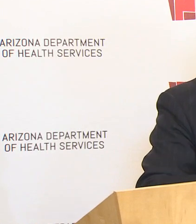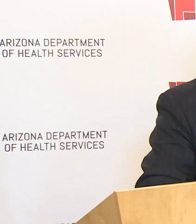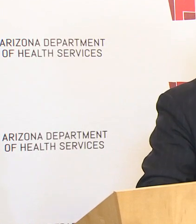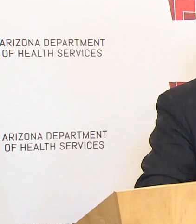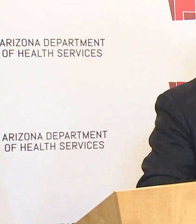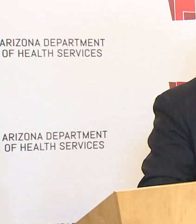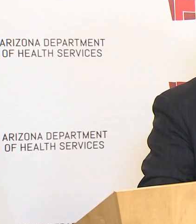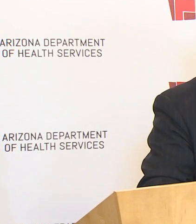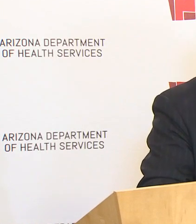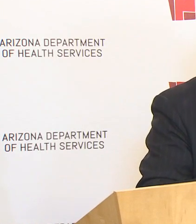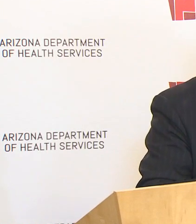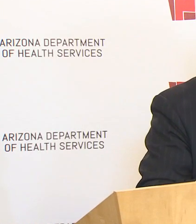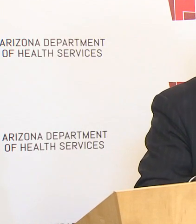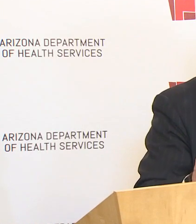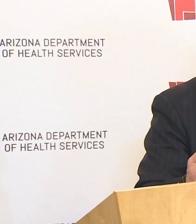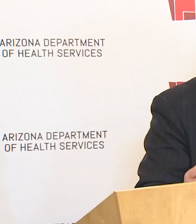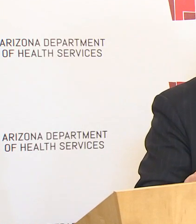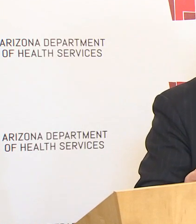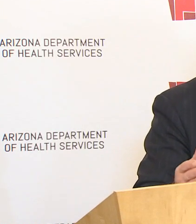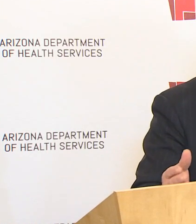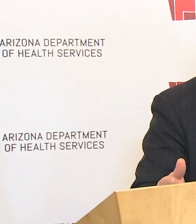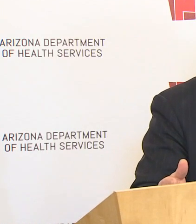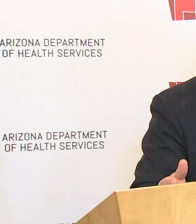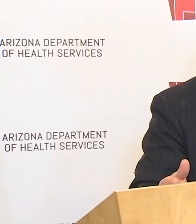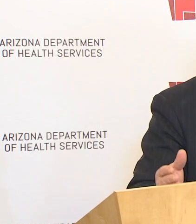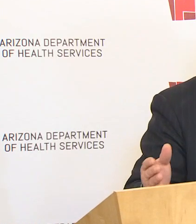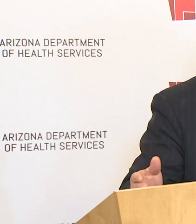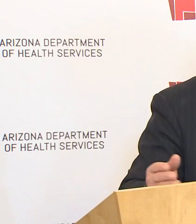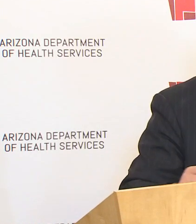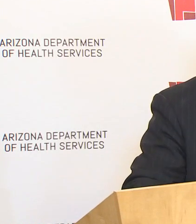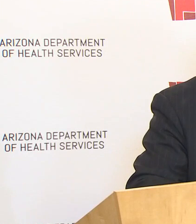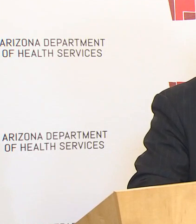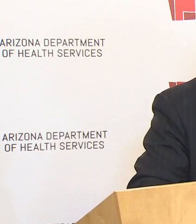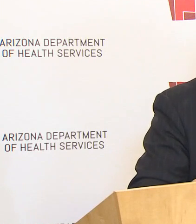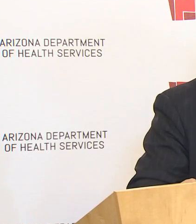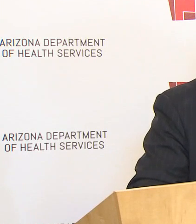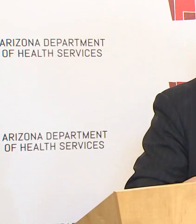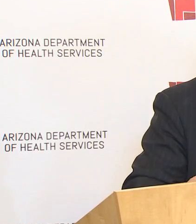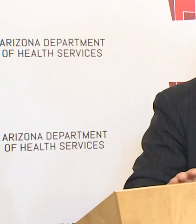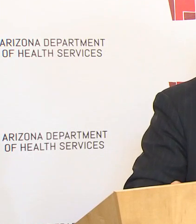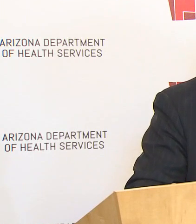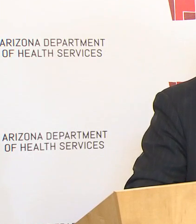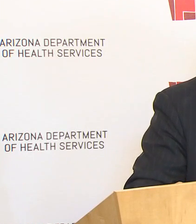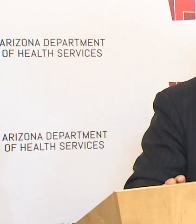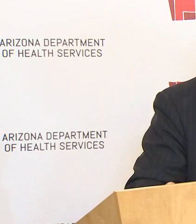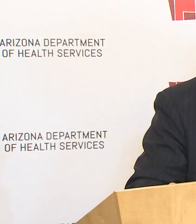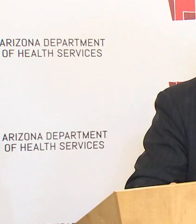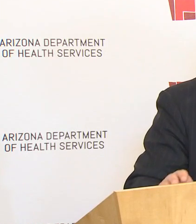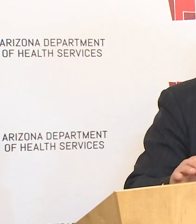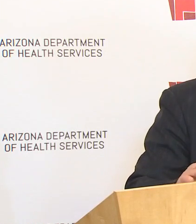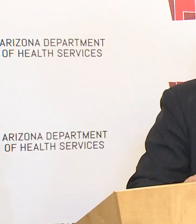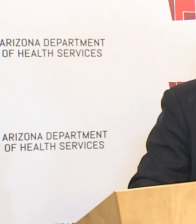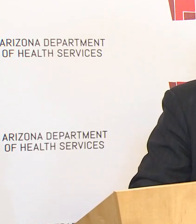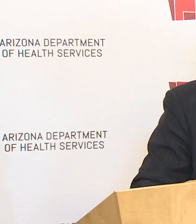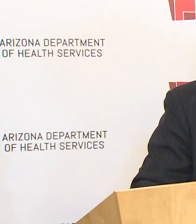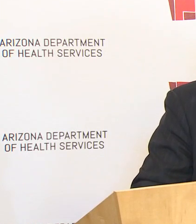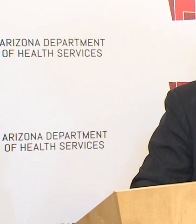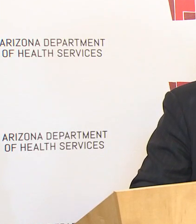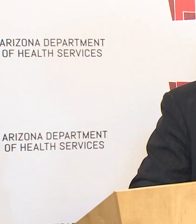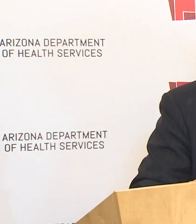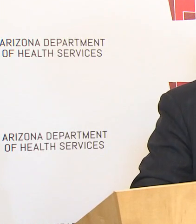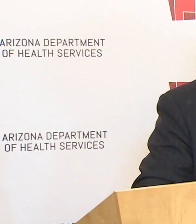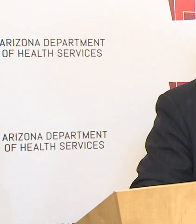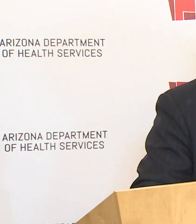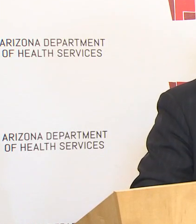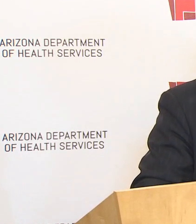resilient, and our focus is going to be on public health and safety and stopping the spread of COVID-19.